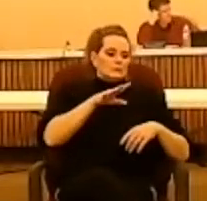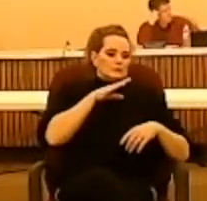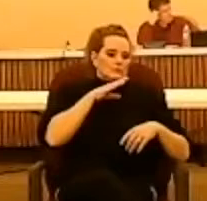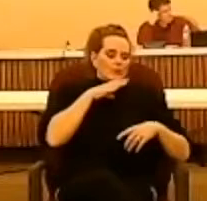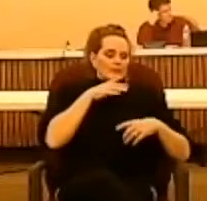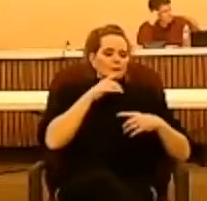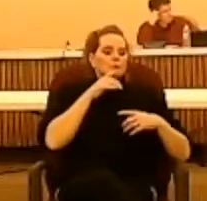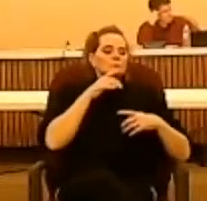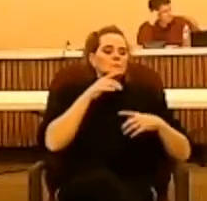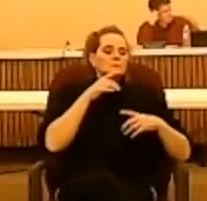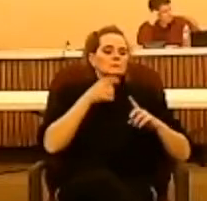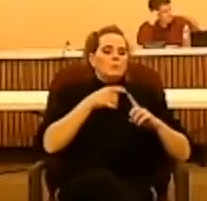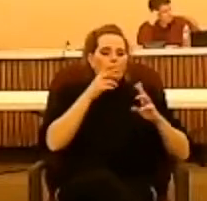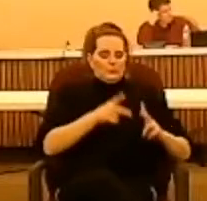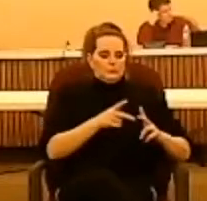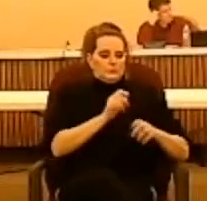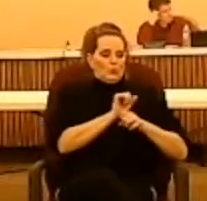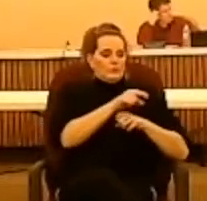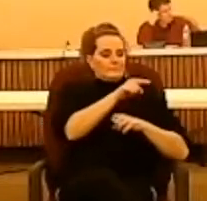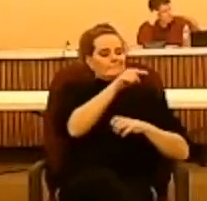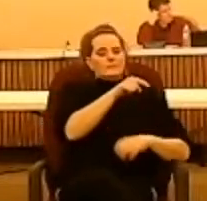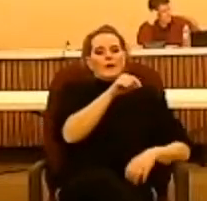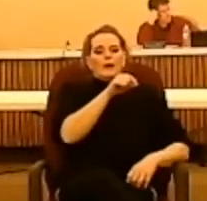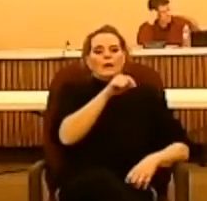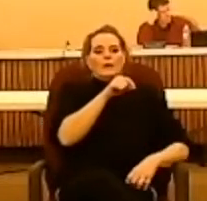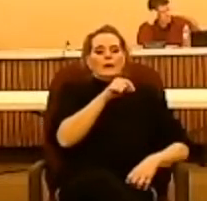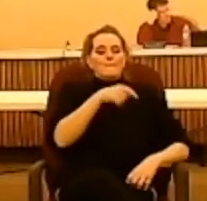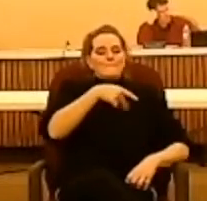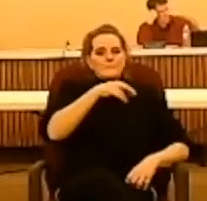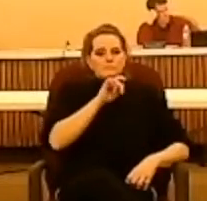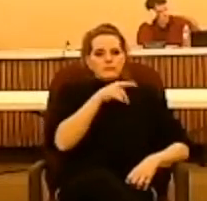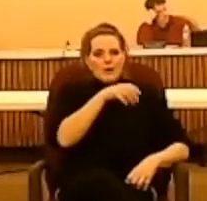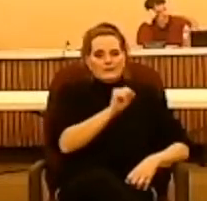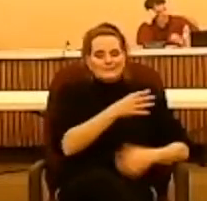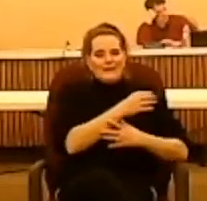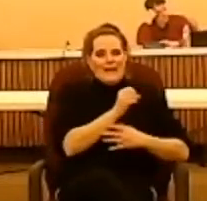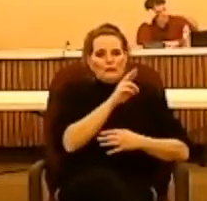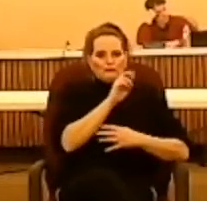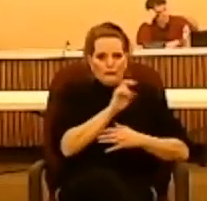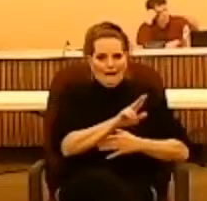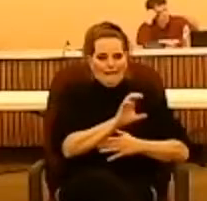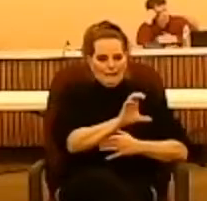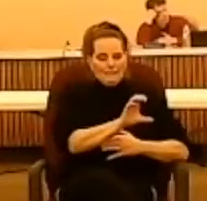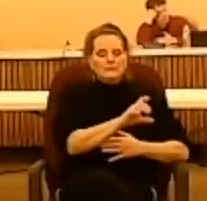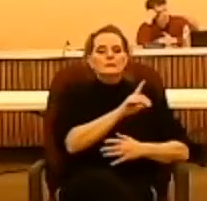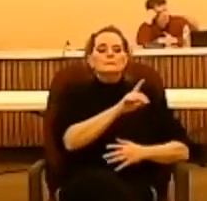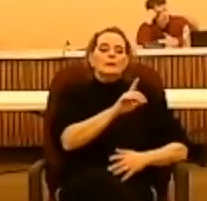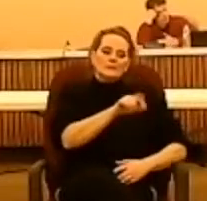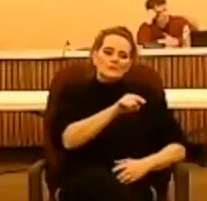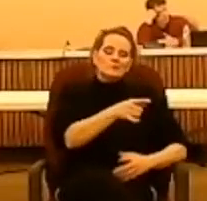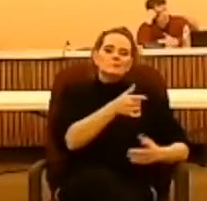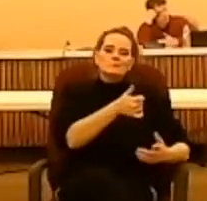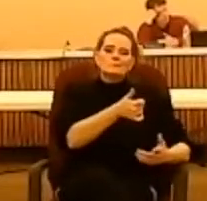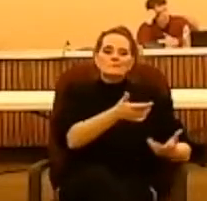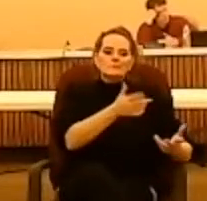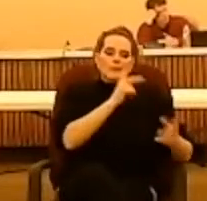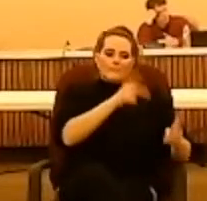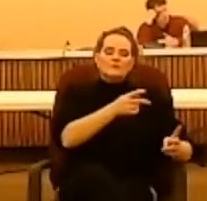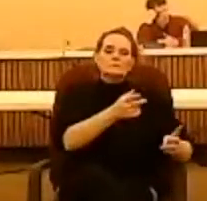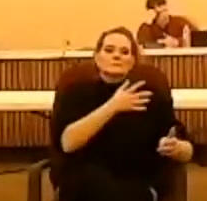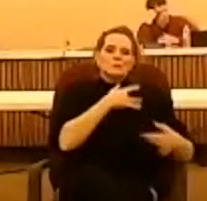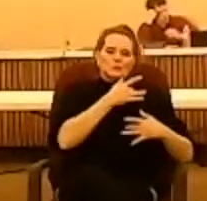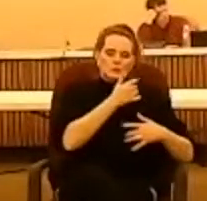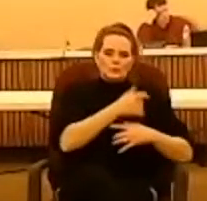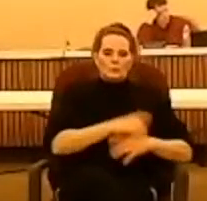Rec. She was comfortable with it, so. Good. We, again, in talking with the town, if you look at